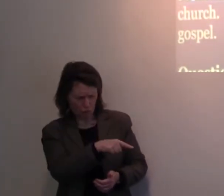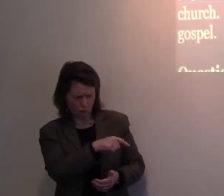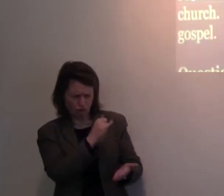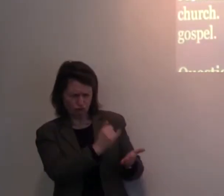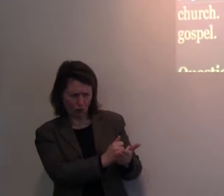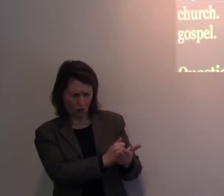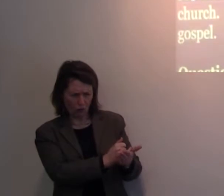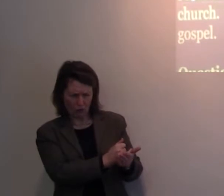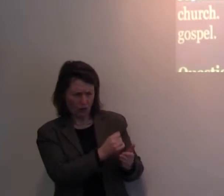true gospel.